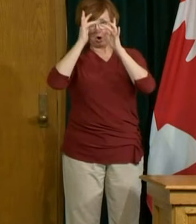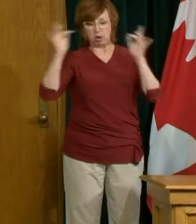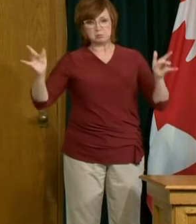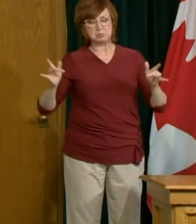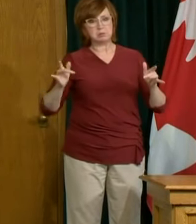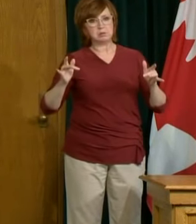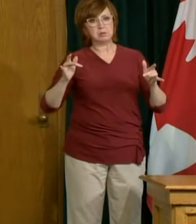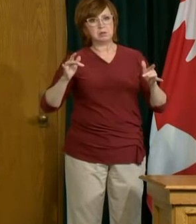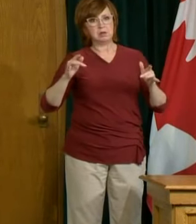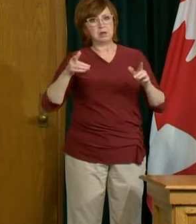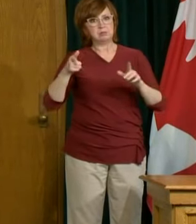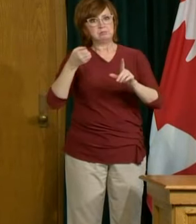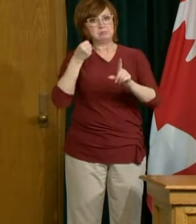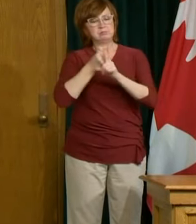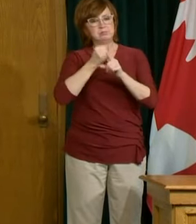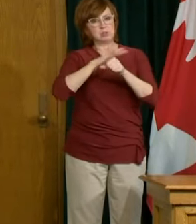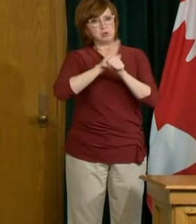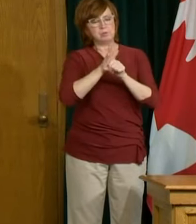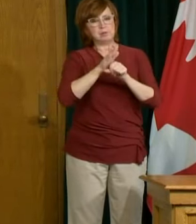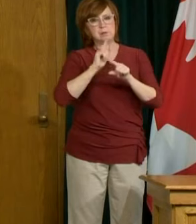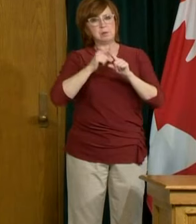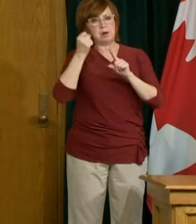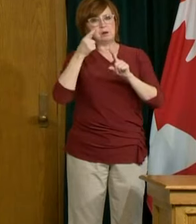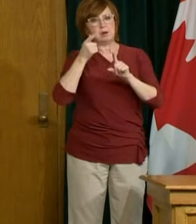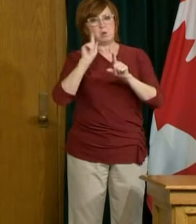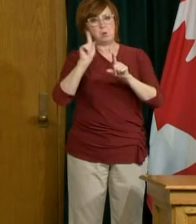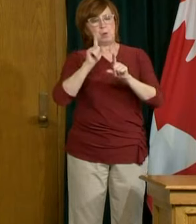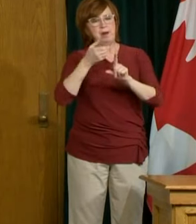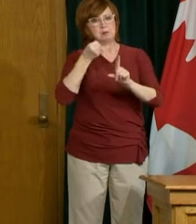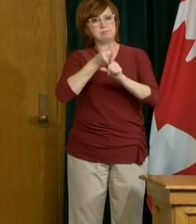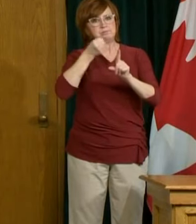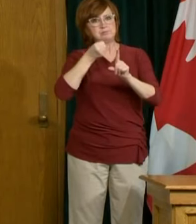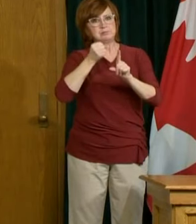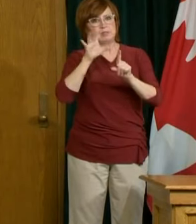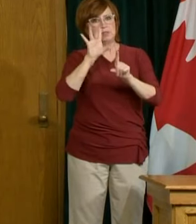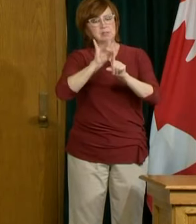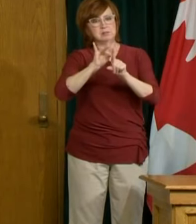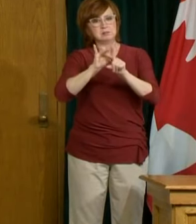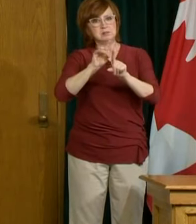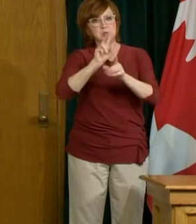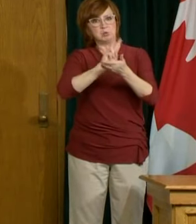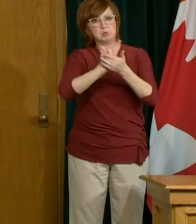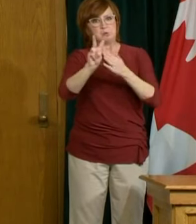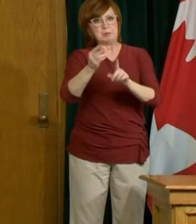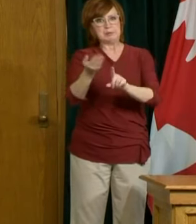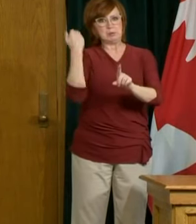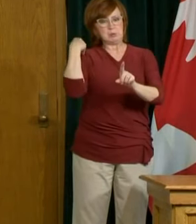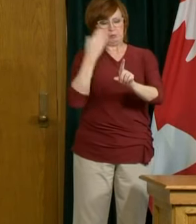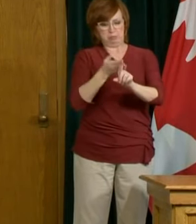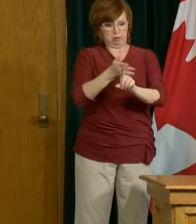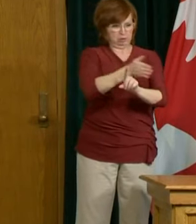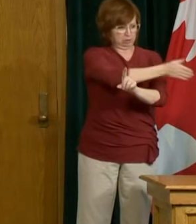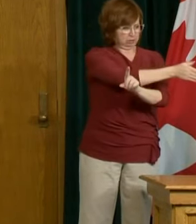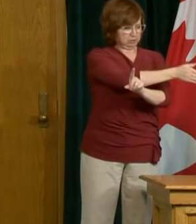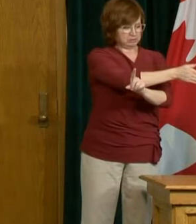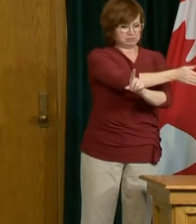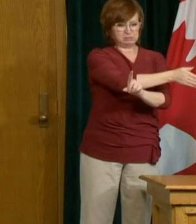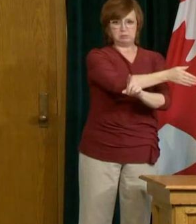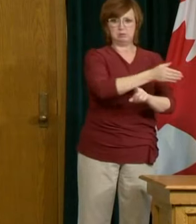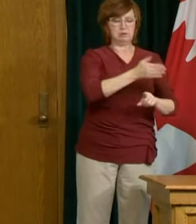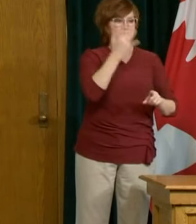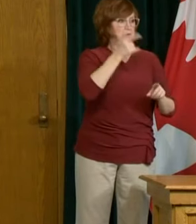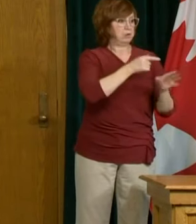the fact that we're also not seeing any increase in ICU admissions or hospitalizations in the rest of the province